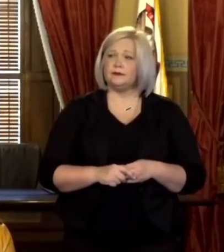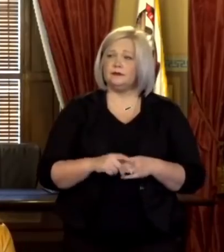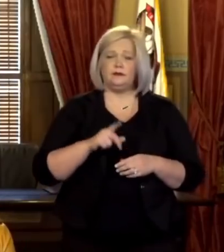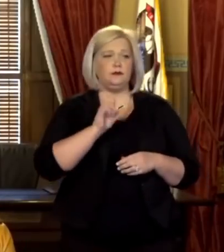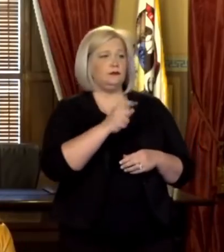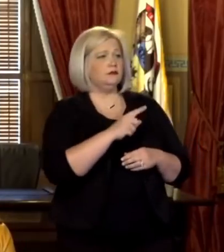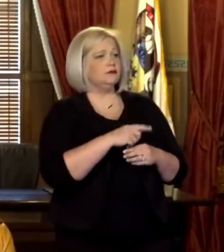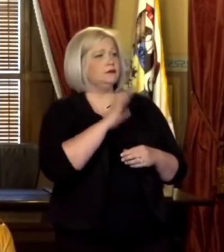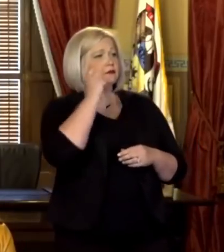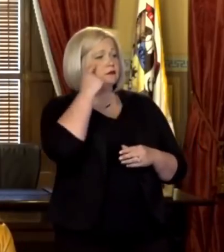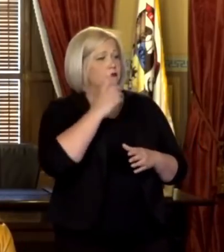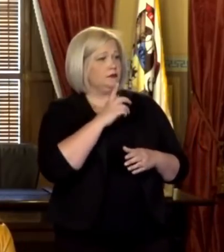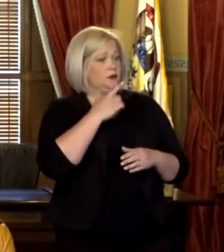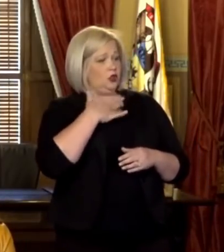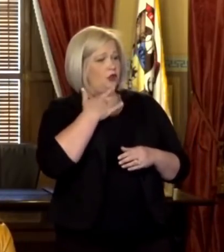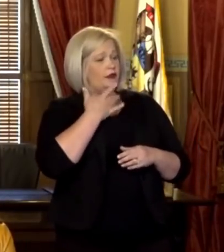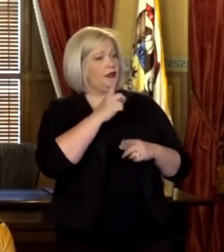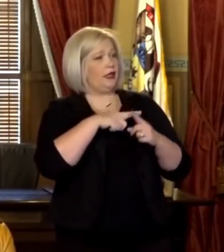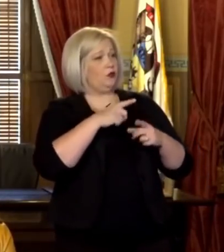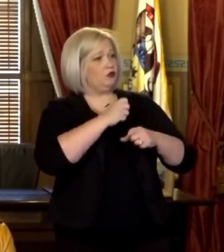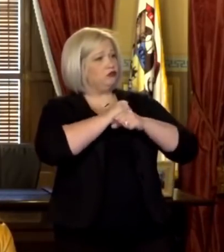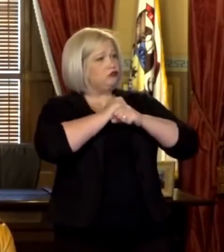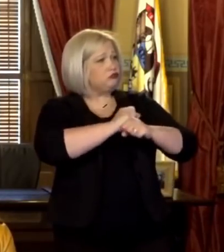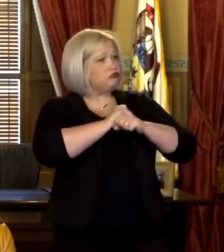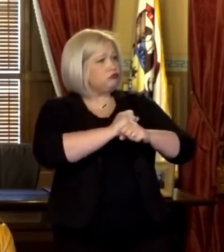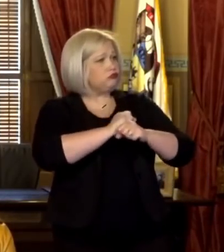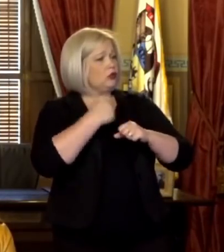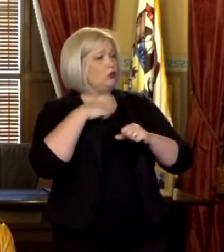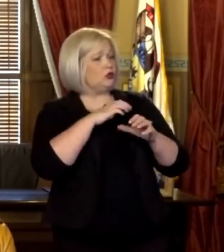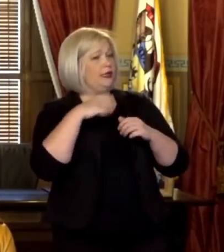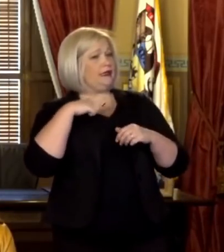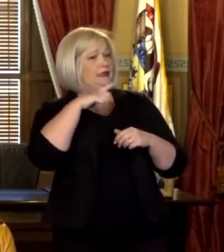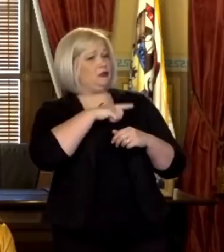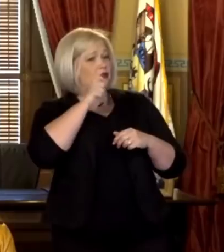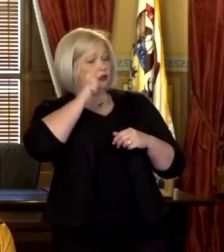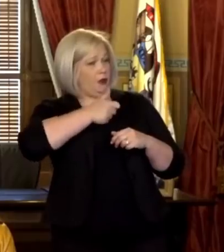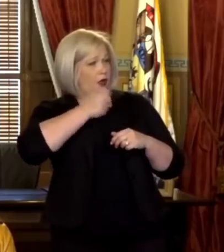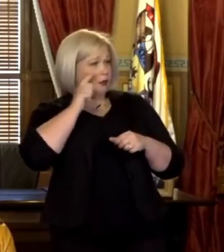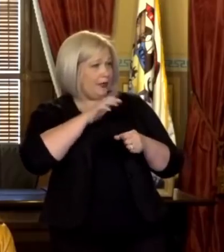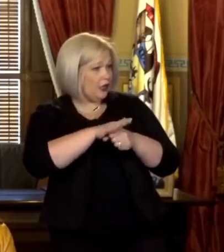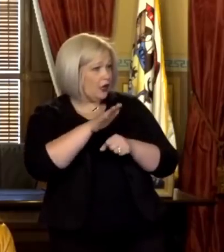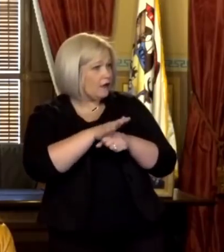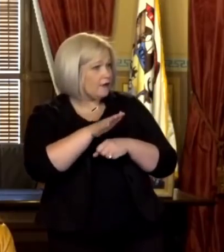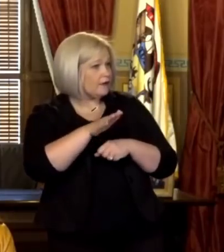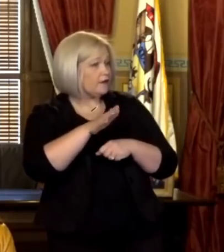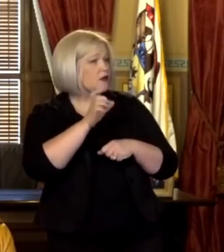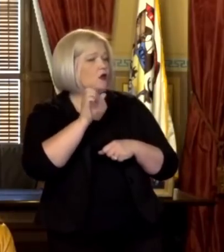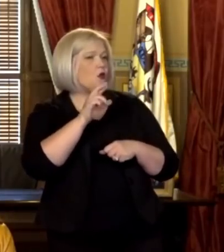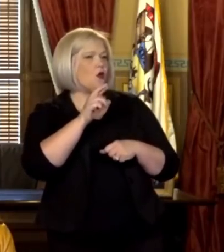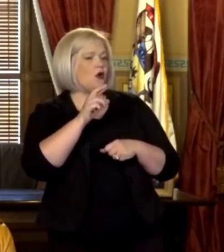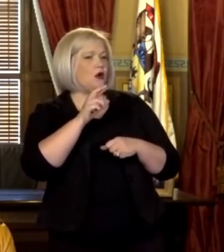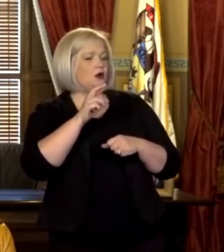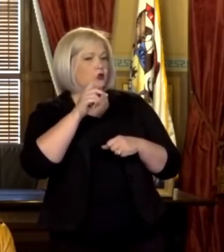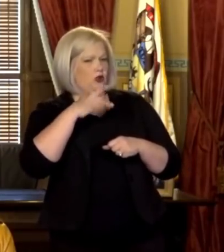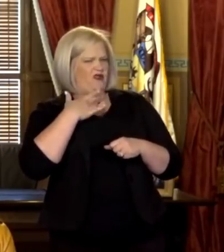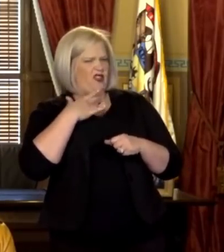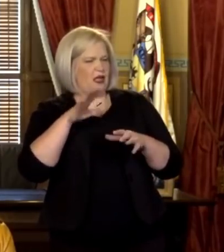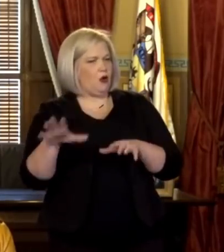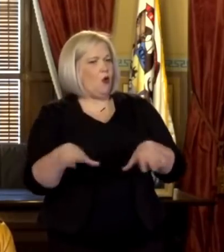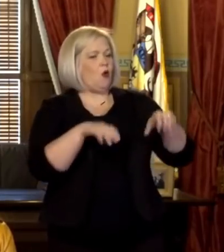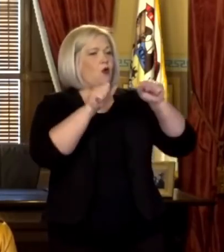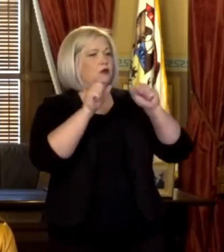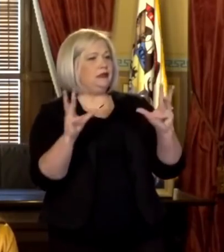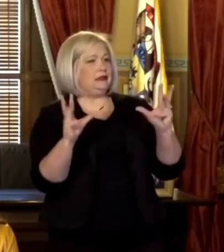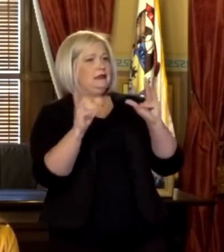Governor, do you believe that the precautions that are being taken in the state legislature tomorrow will be enough, or do you think that holding session is a health